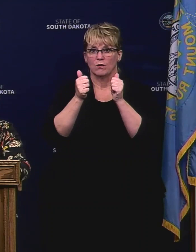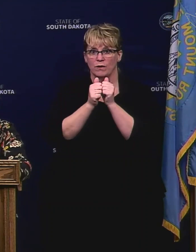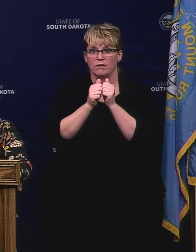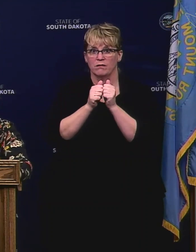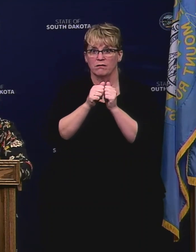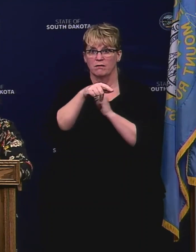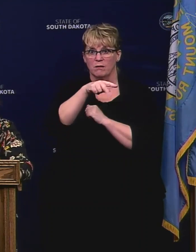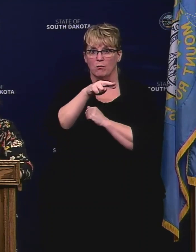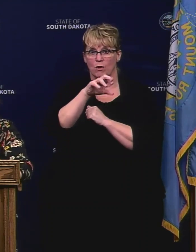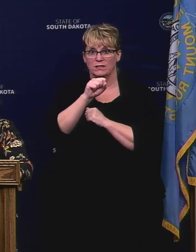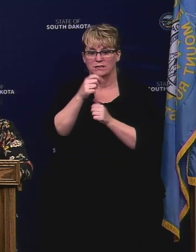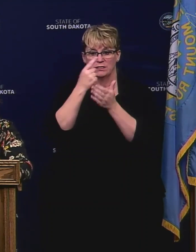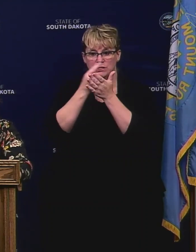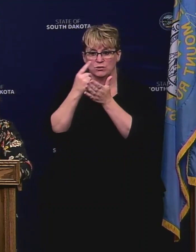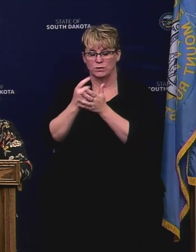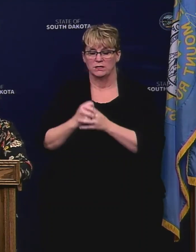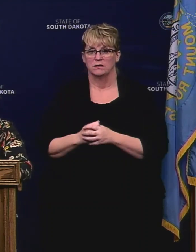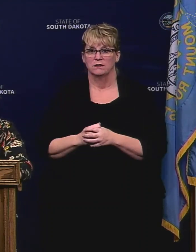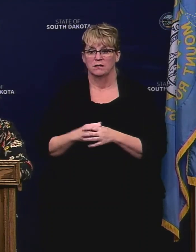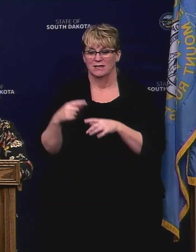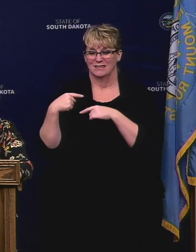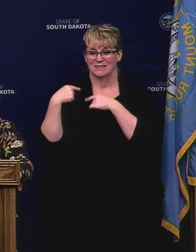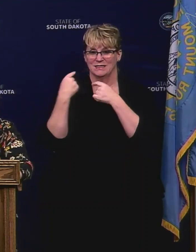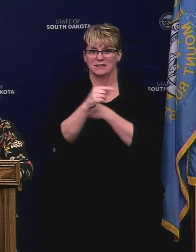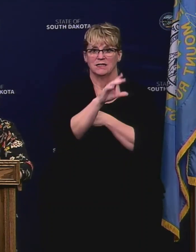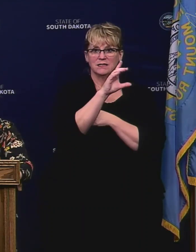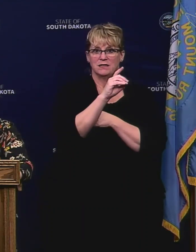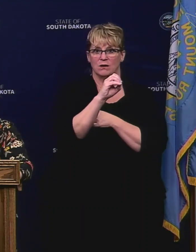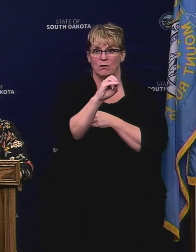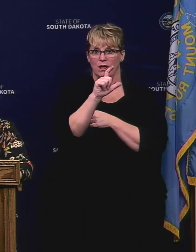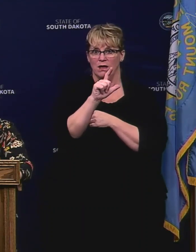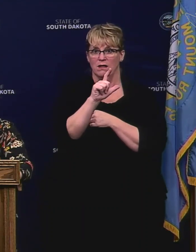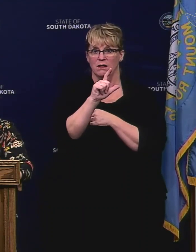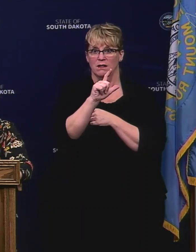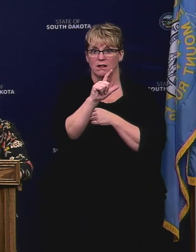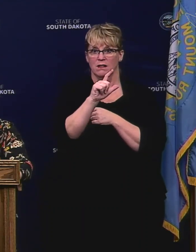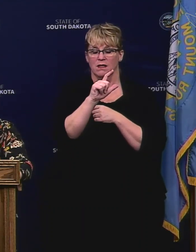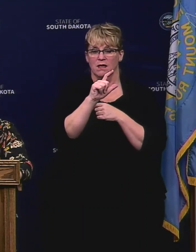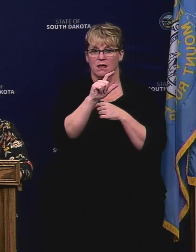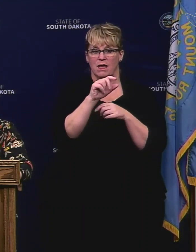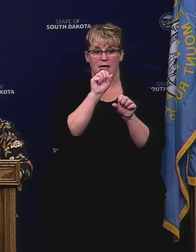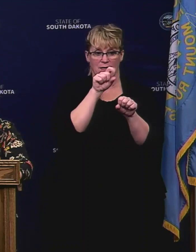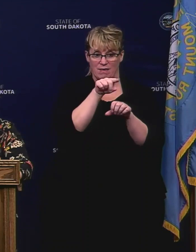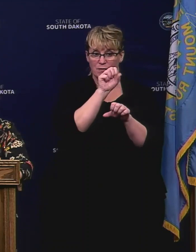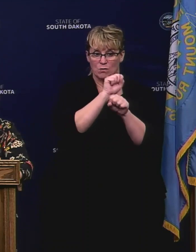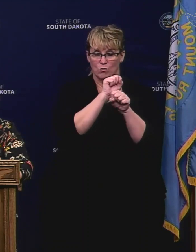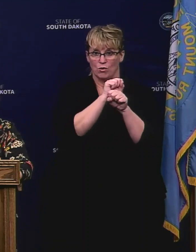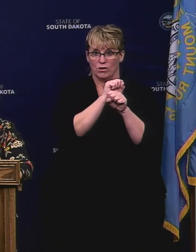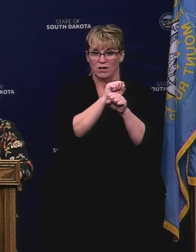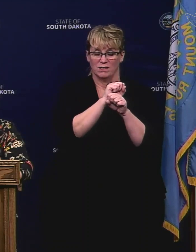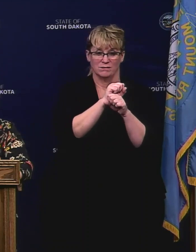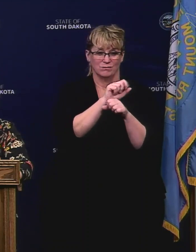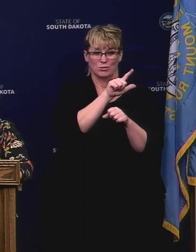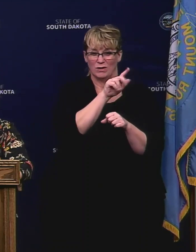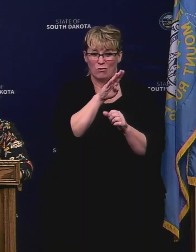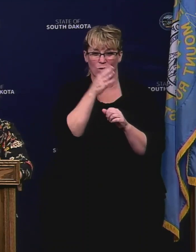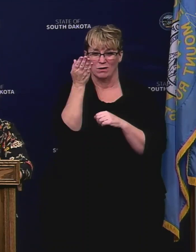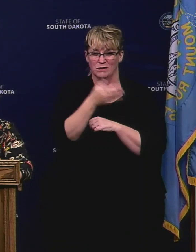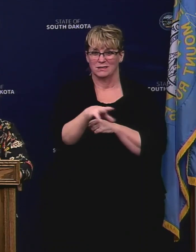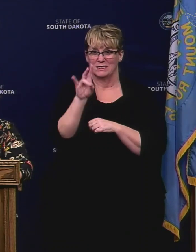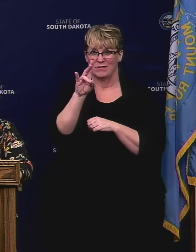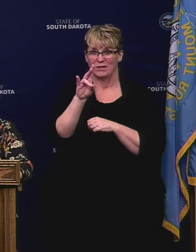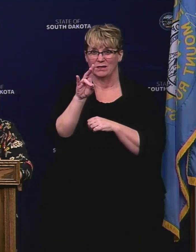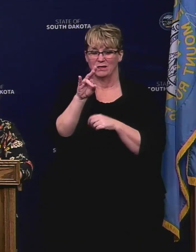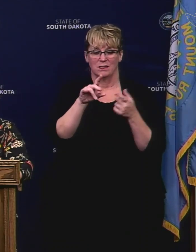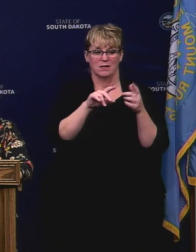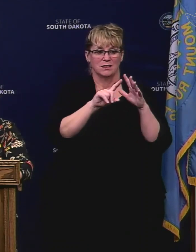each week. Since that time, DLR staff have been working around the clock, literally, since the second week in